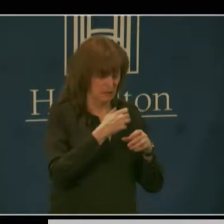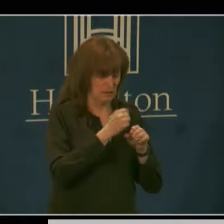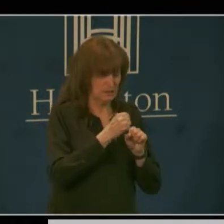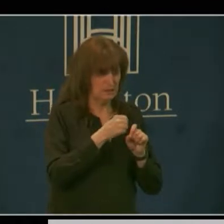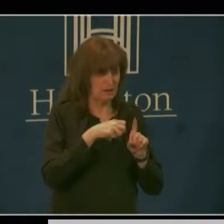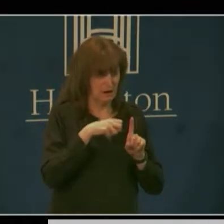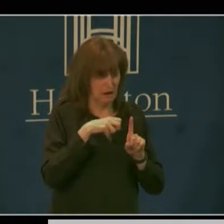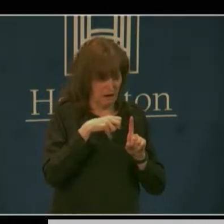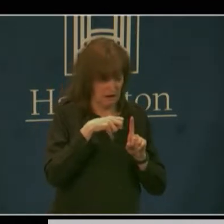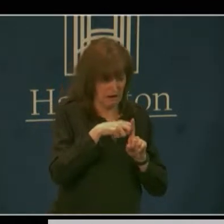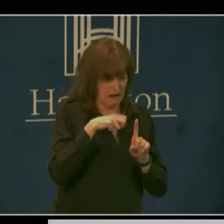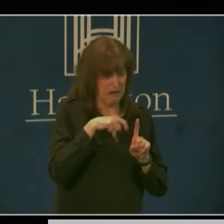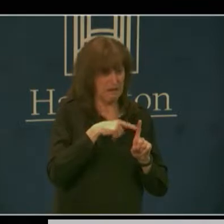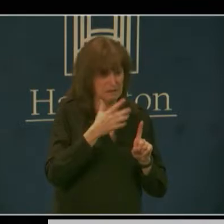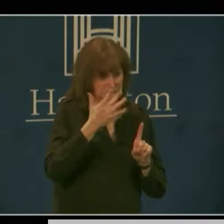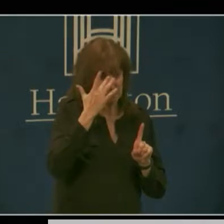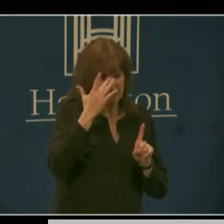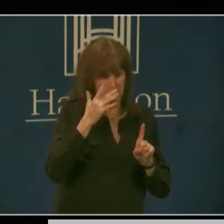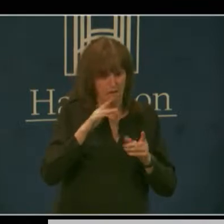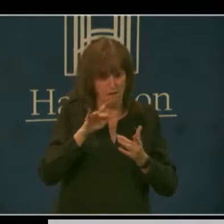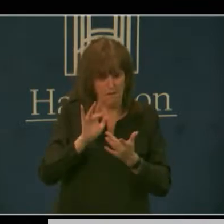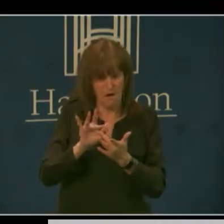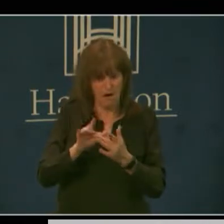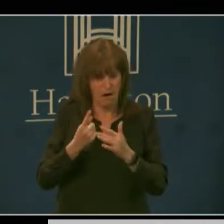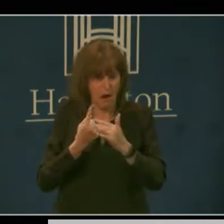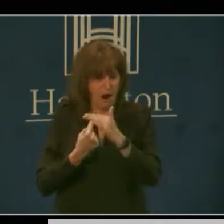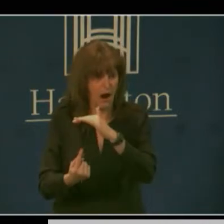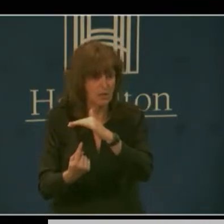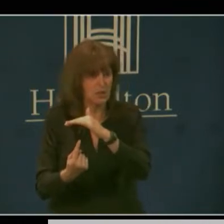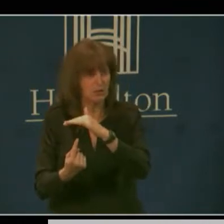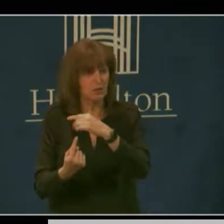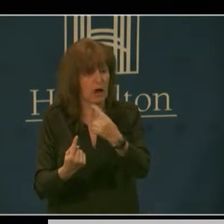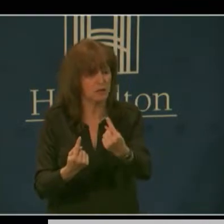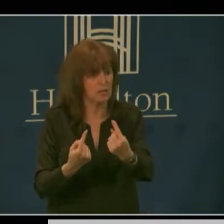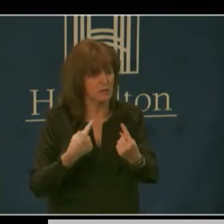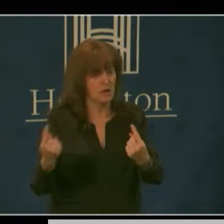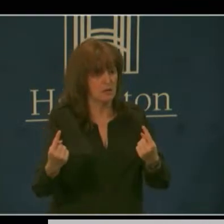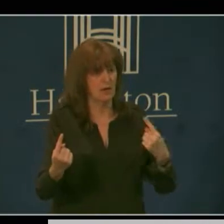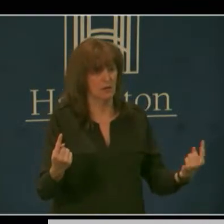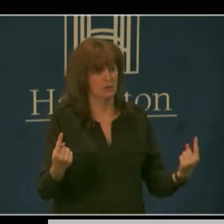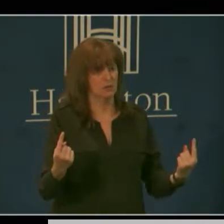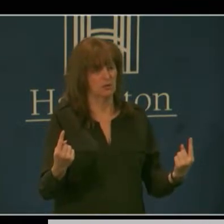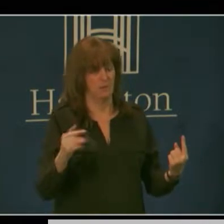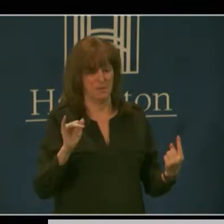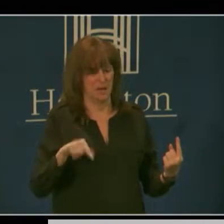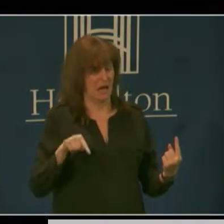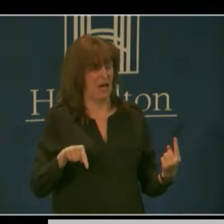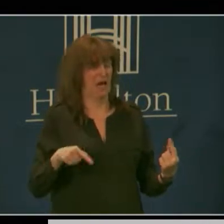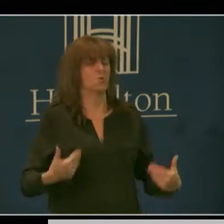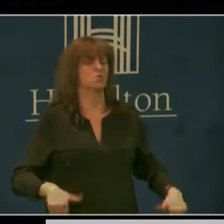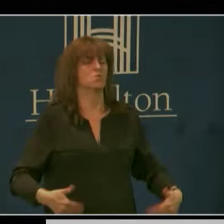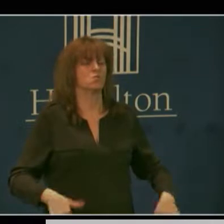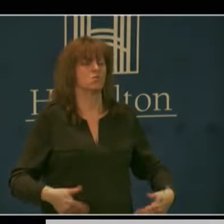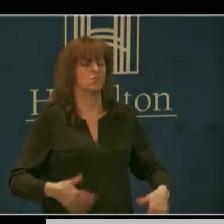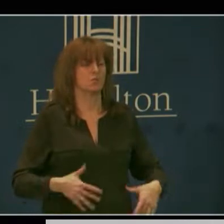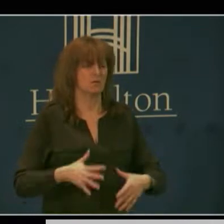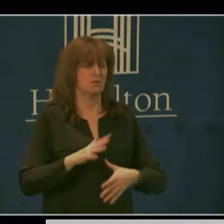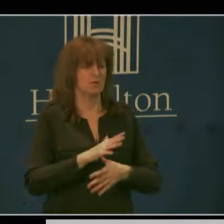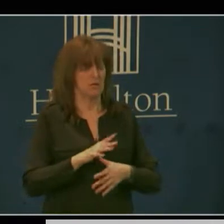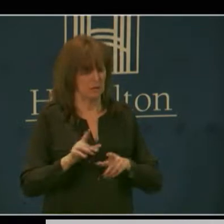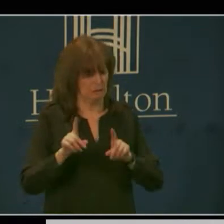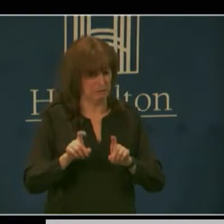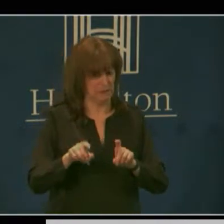them, put them in self-isolation. Again, main objective, block the transmission of the virus. And so getting those folks